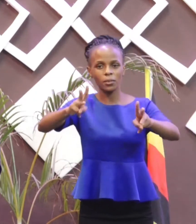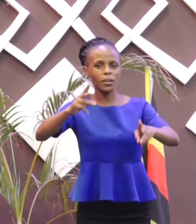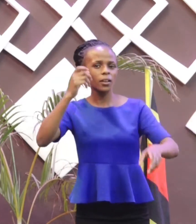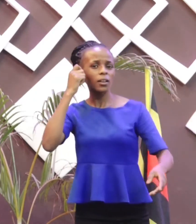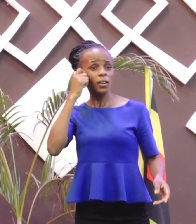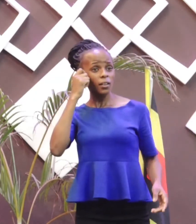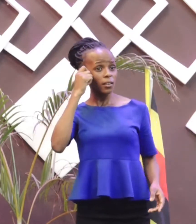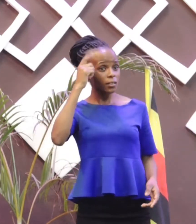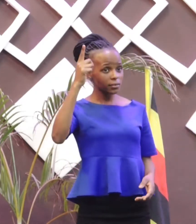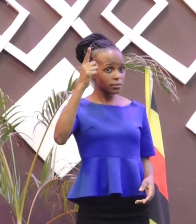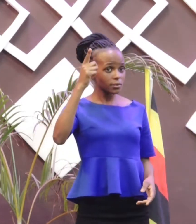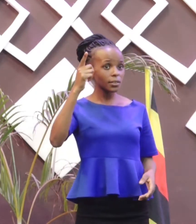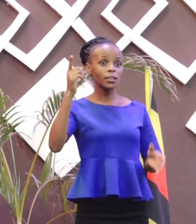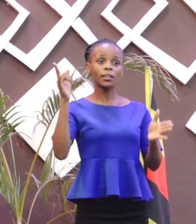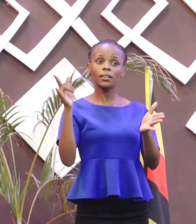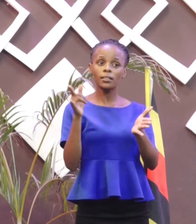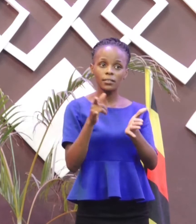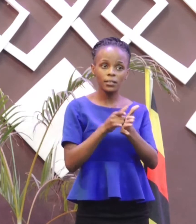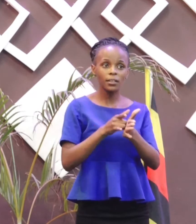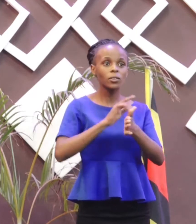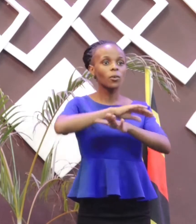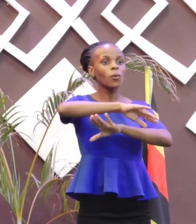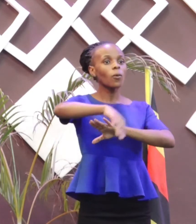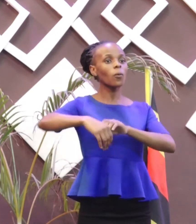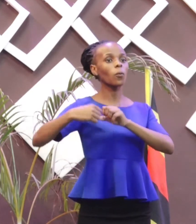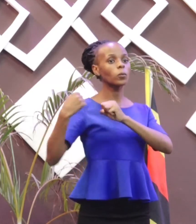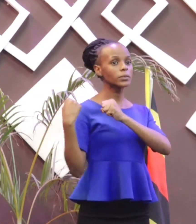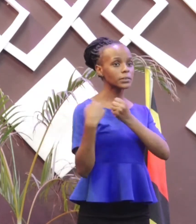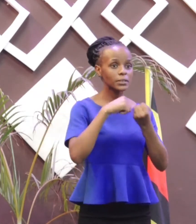mutegeera nga kugezebwa